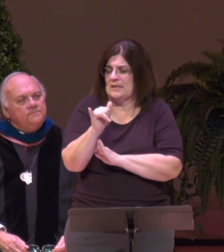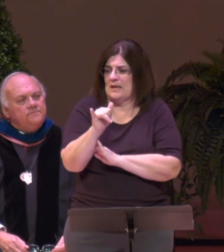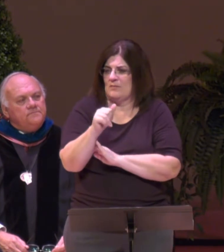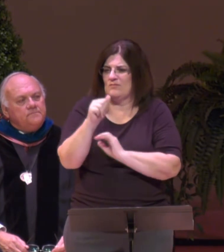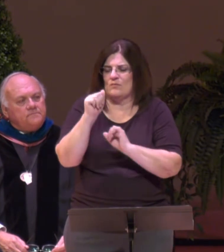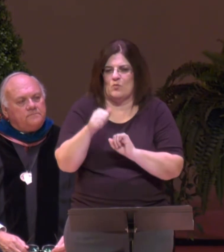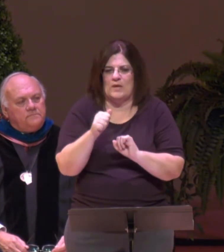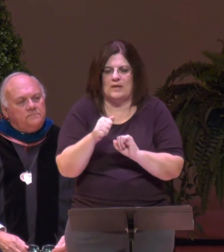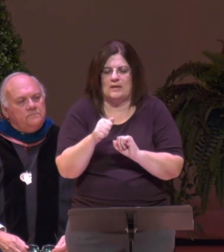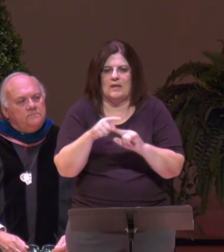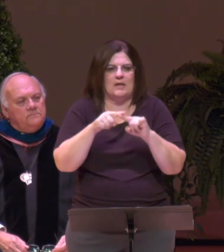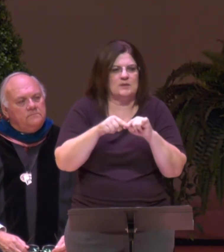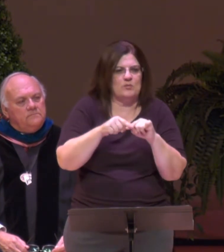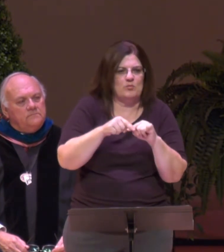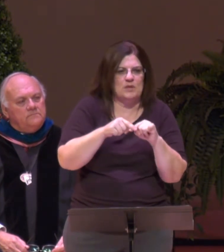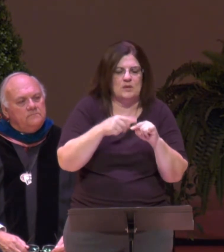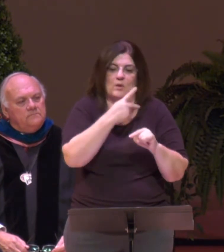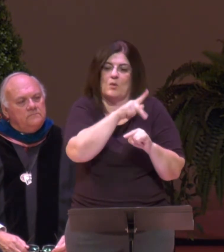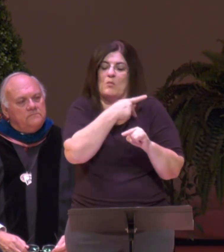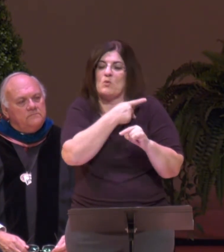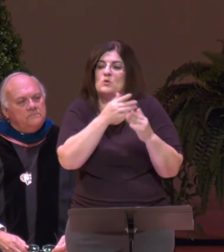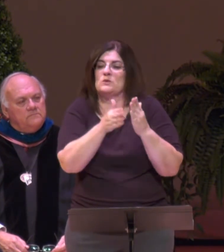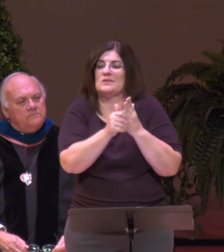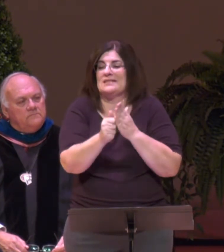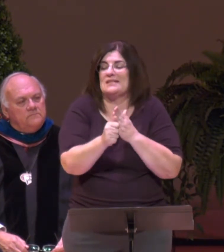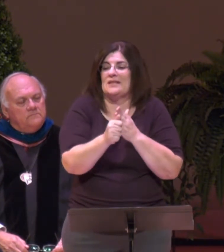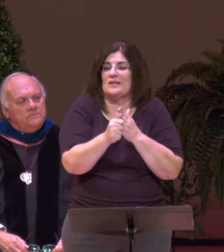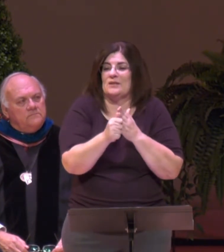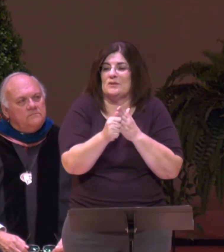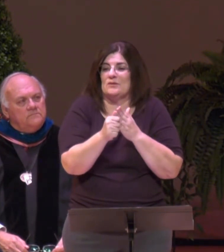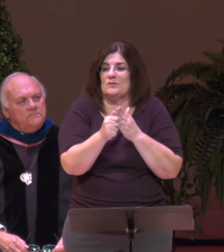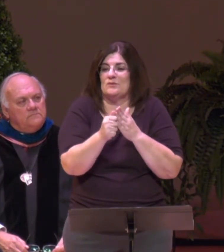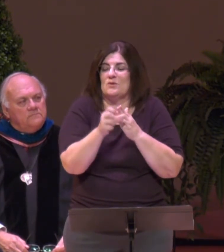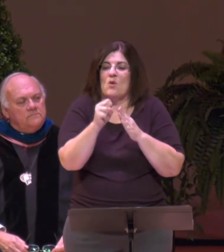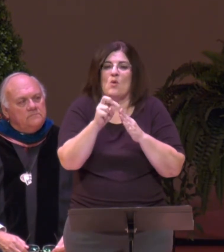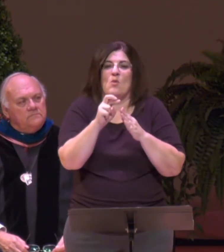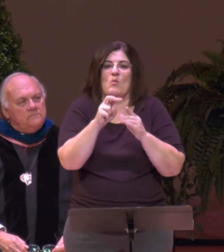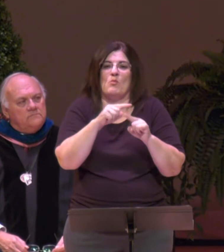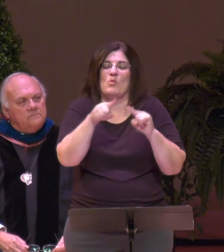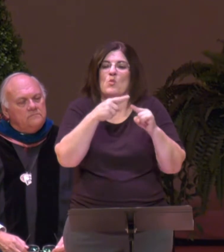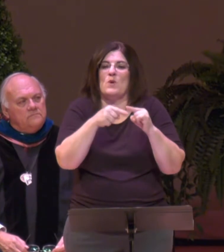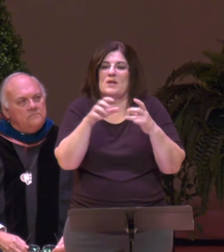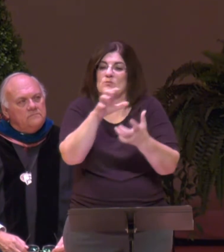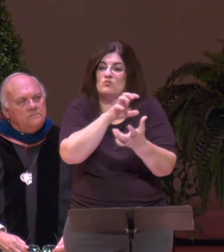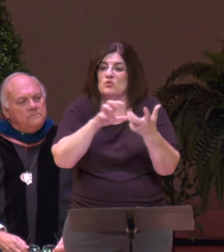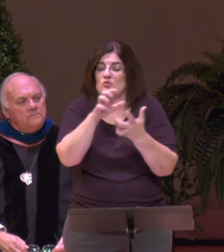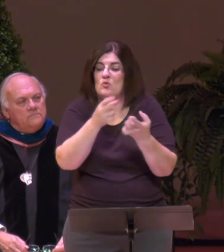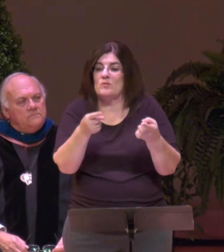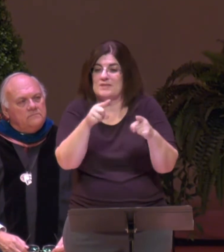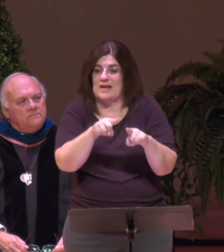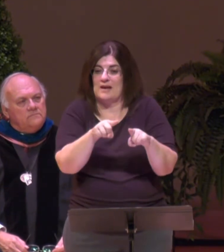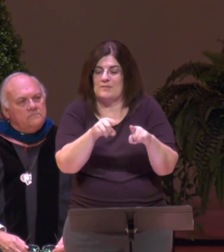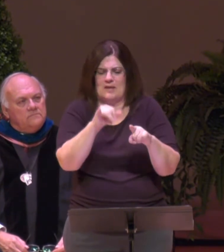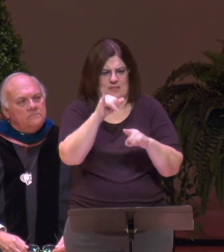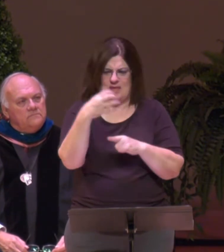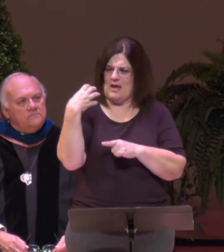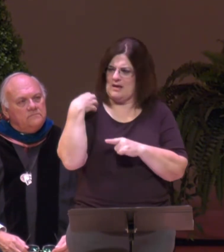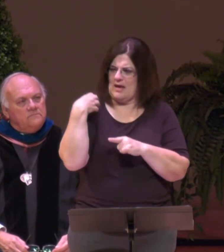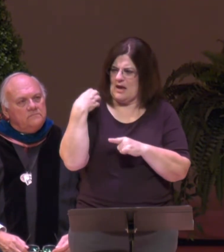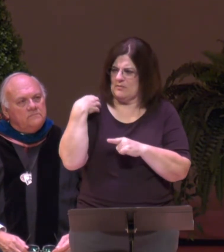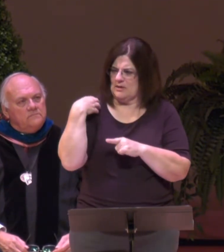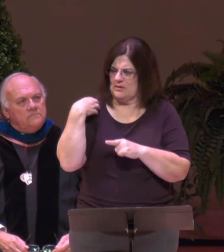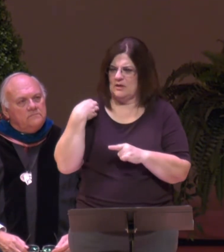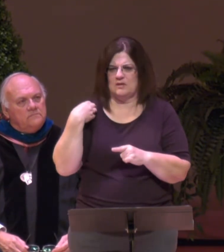personal skills, our behaviors, until life erupts in a sandstorm. Just like that captain was very confident in